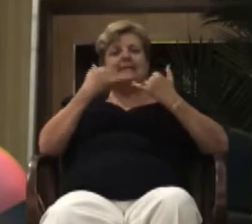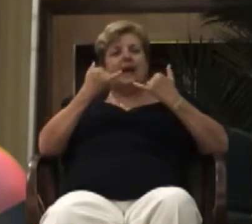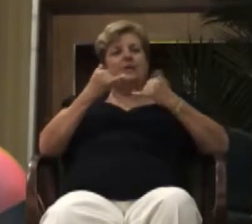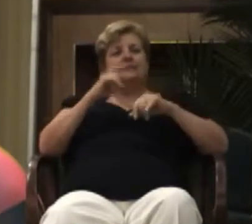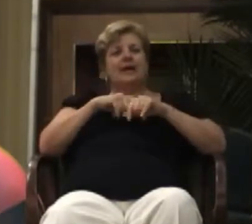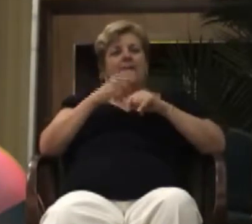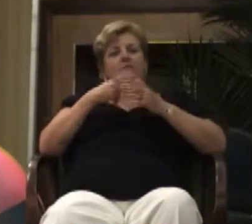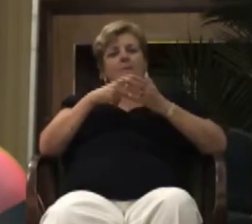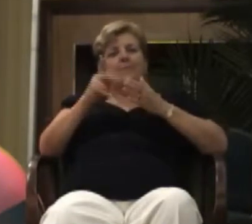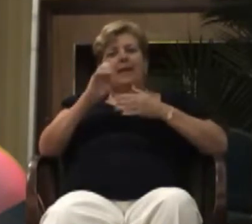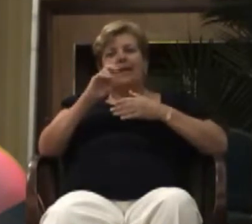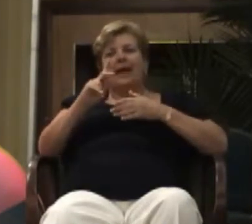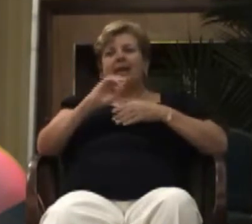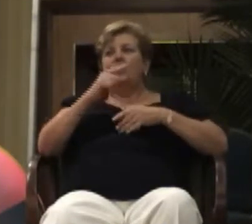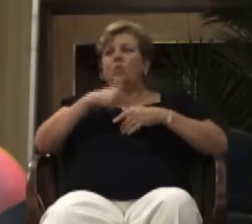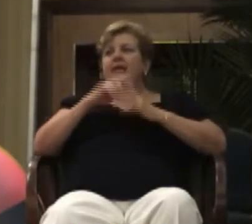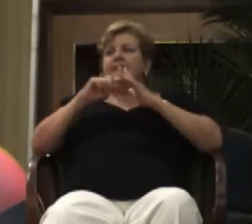started taking care of those kids, and